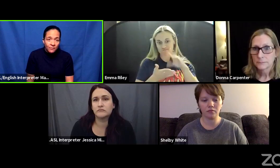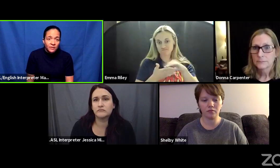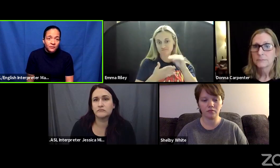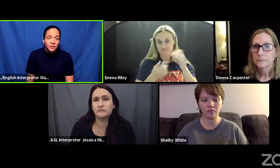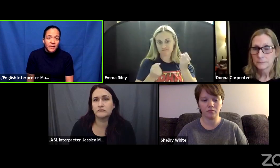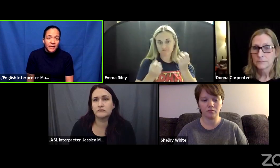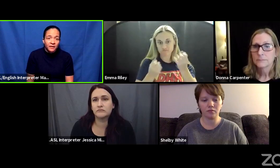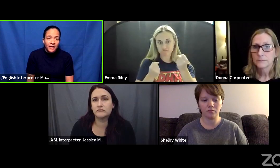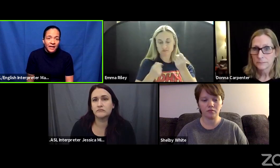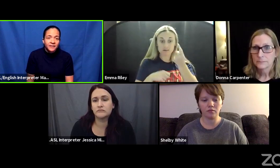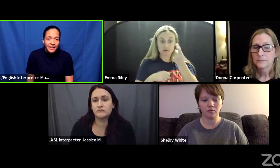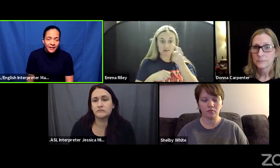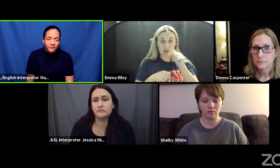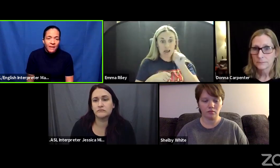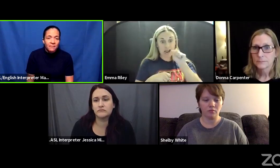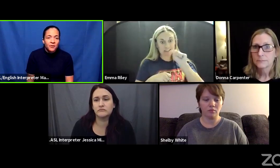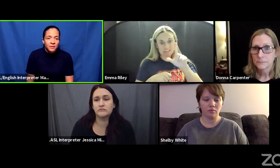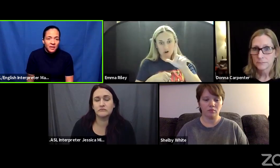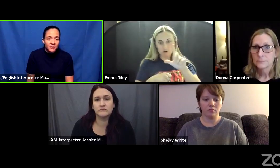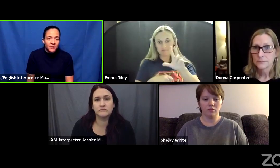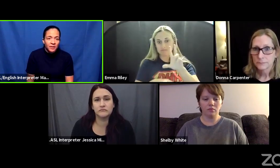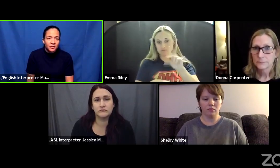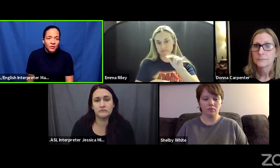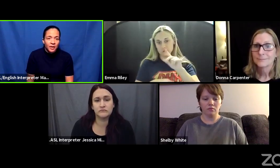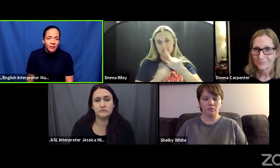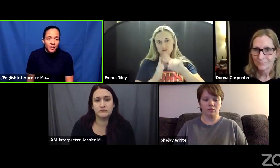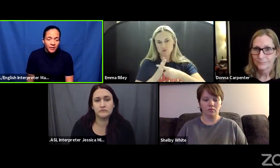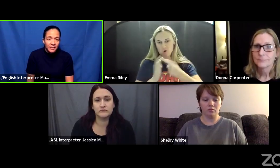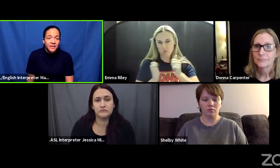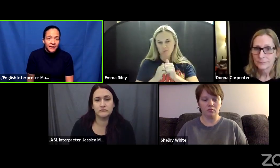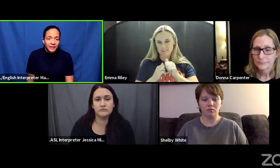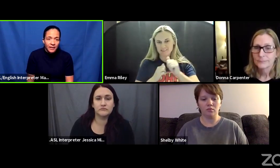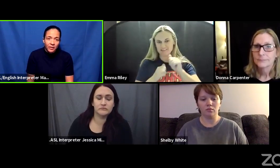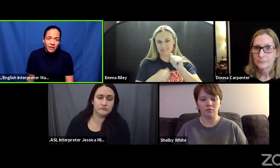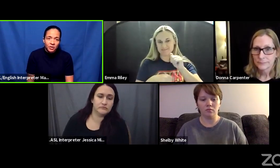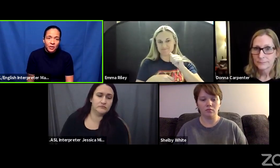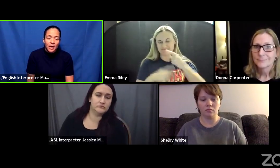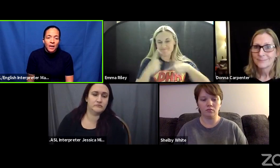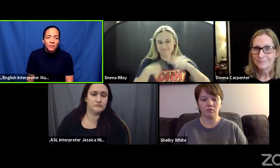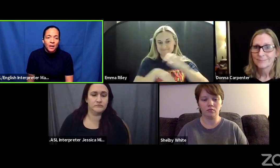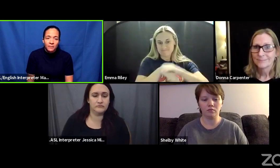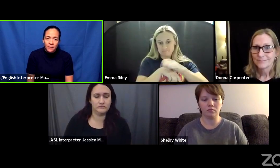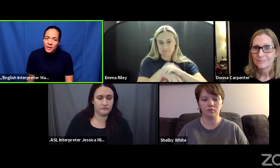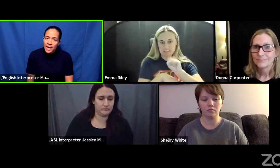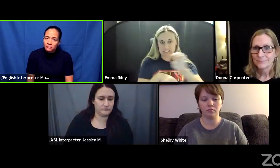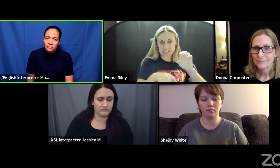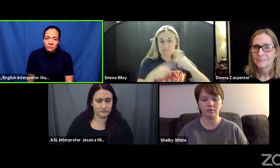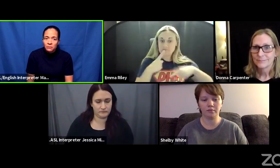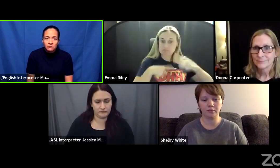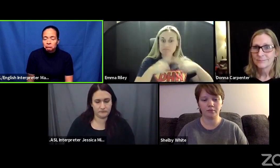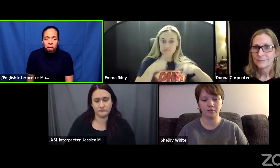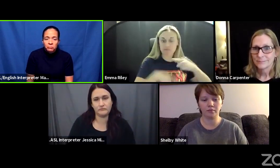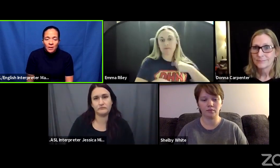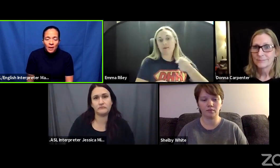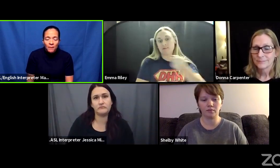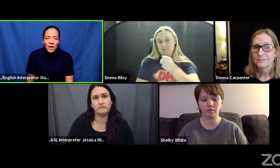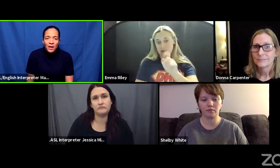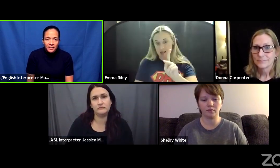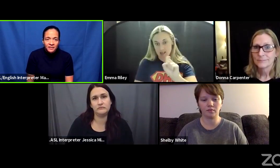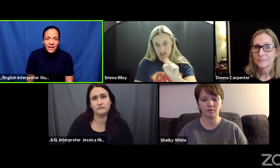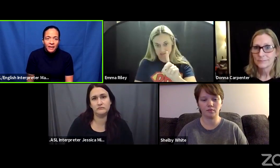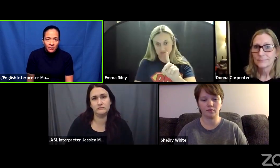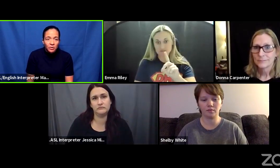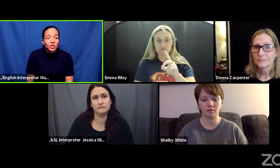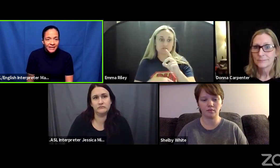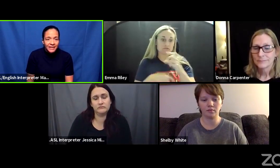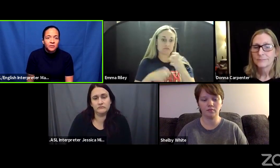When I was first identified as deaf, my mother immediately started learning sign language, not